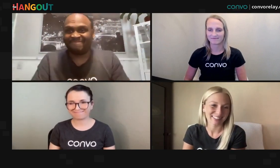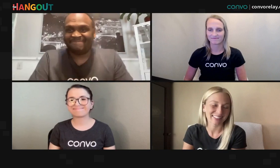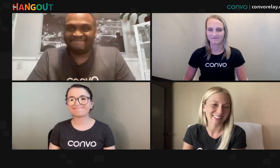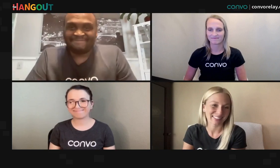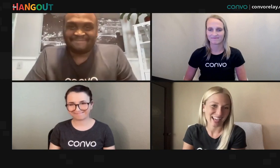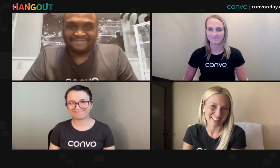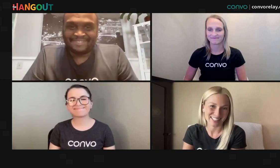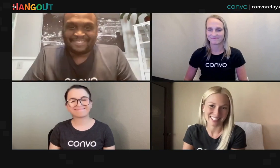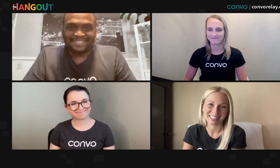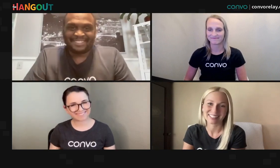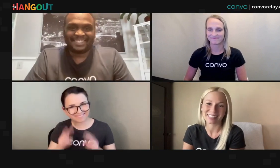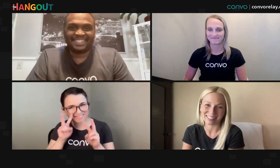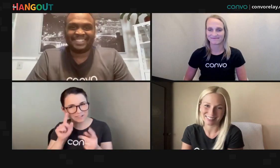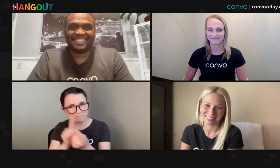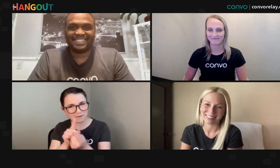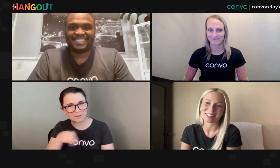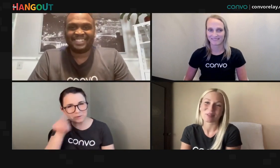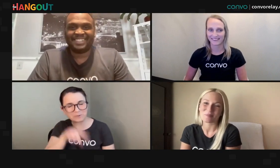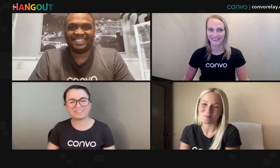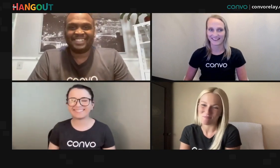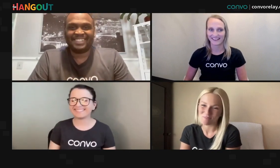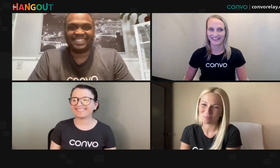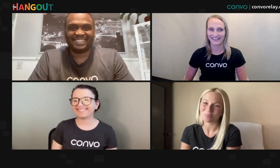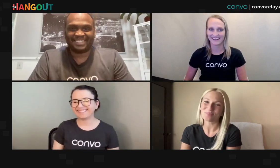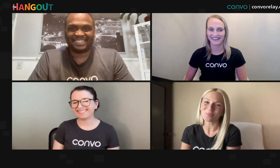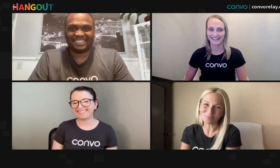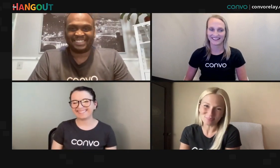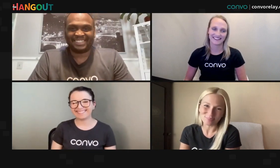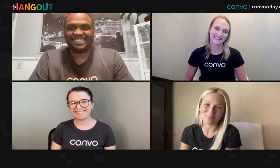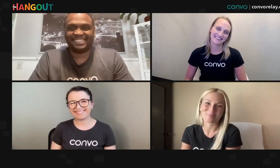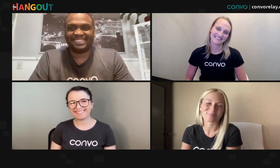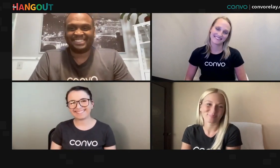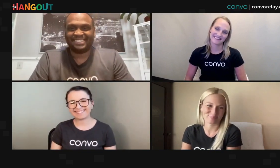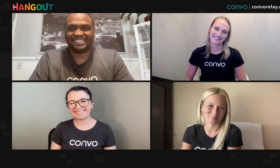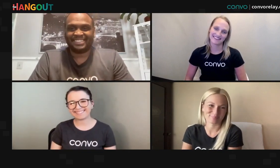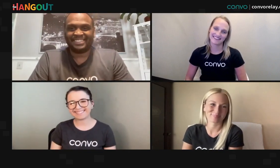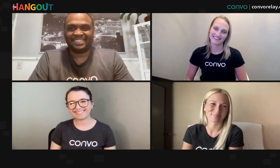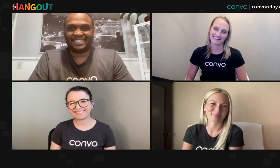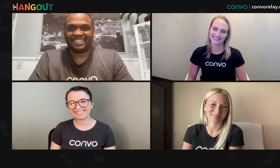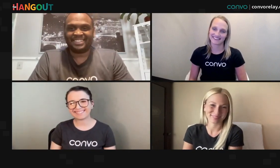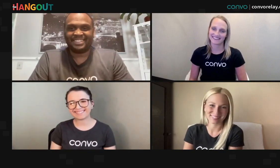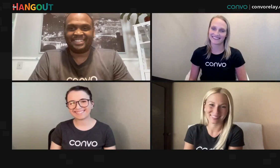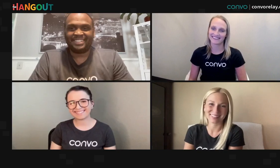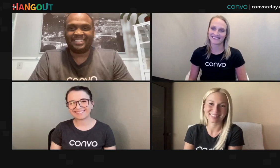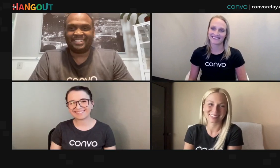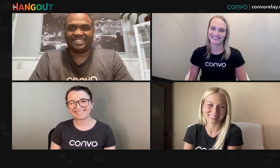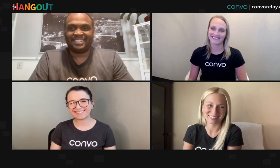working with all of you soon. Yes. Looking forward to meeting you all, Kelsey.